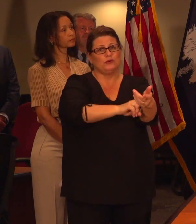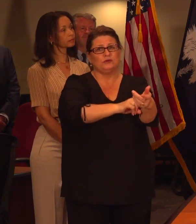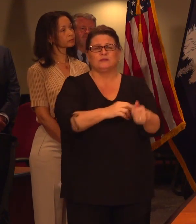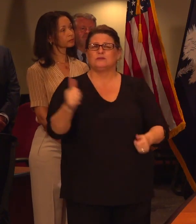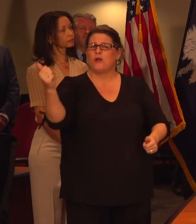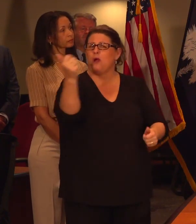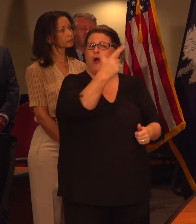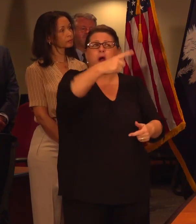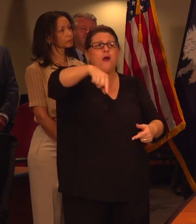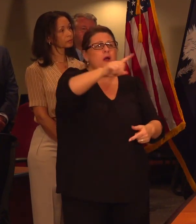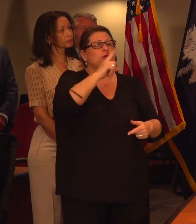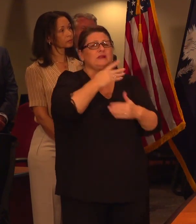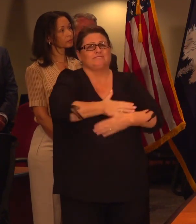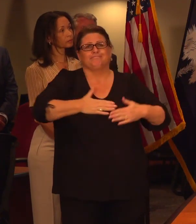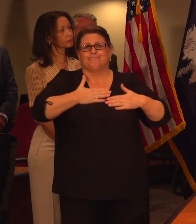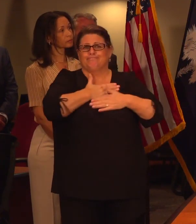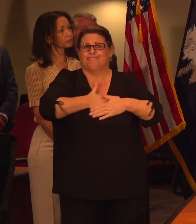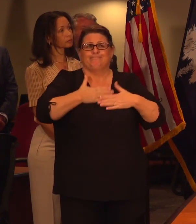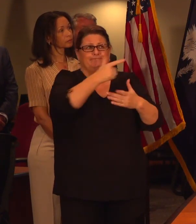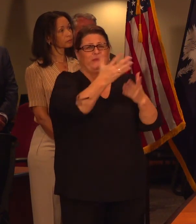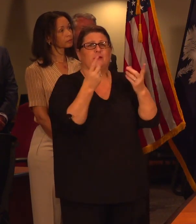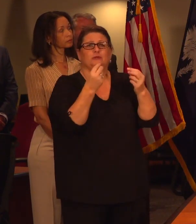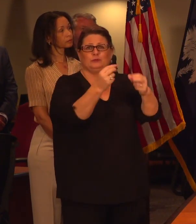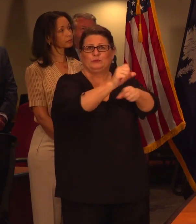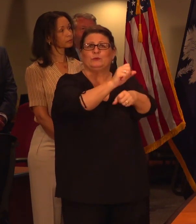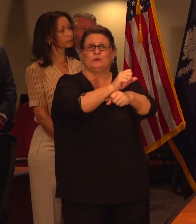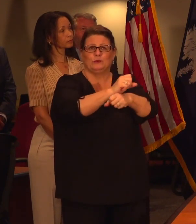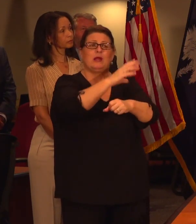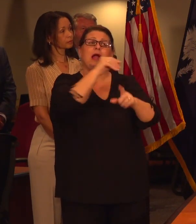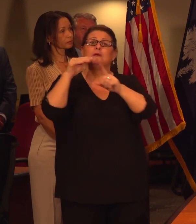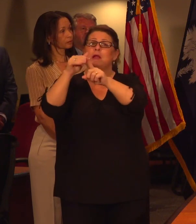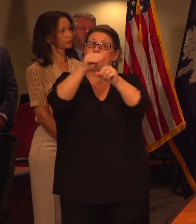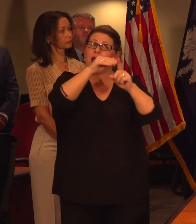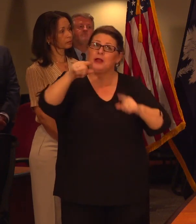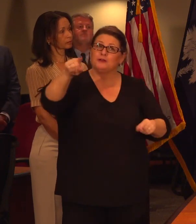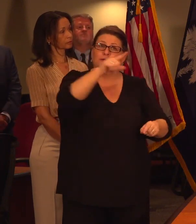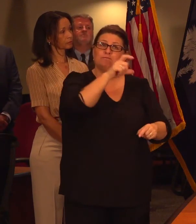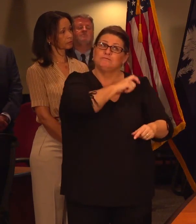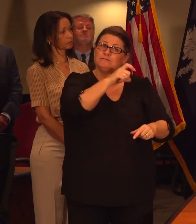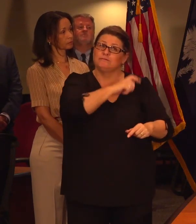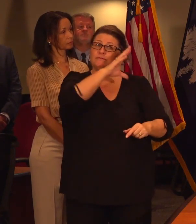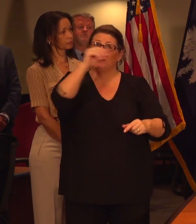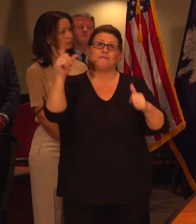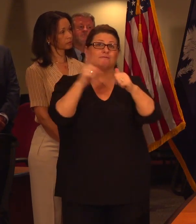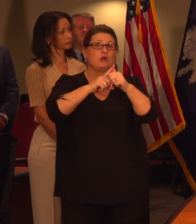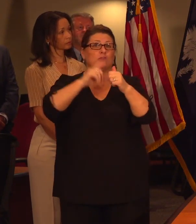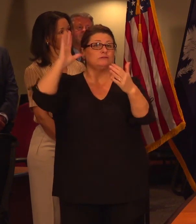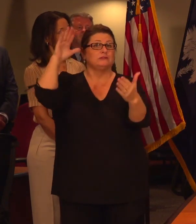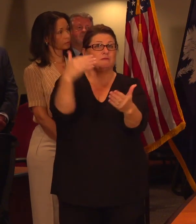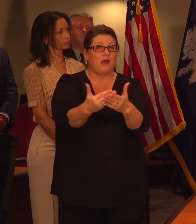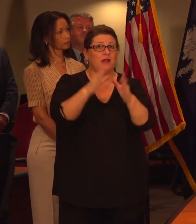all the rest how much we appreciate what they're doing. Also, I want to remind you that law enforcement and the first responders are really in